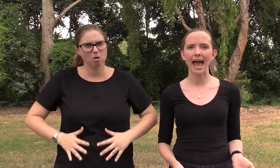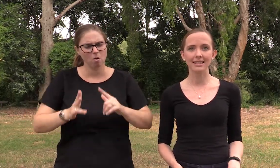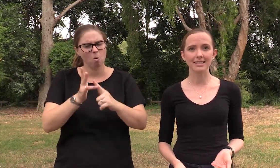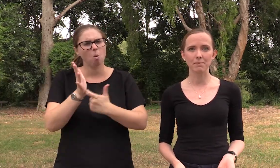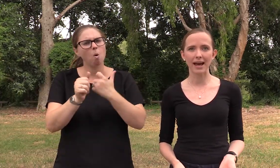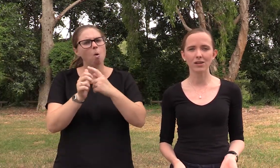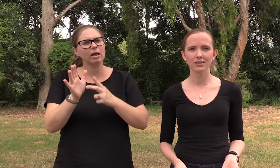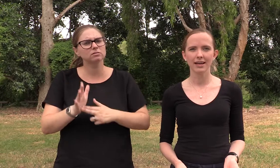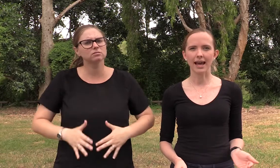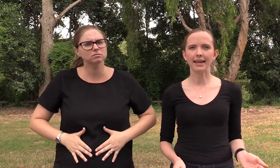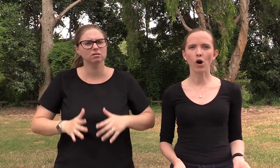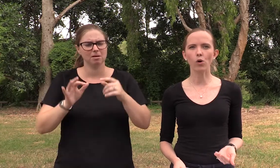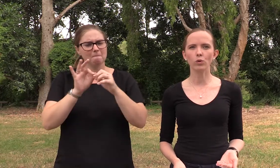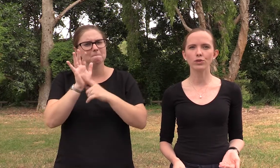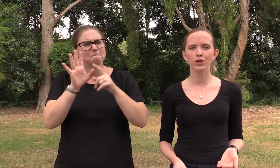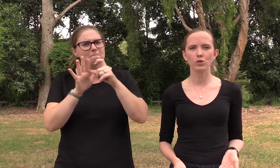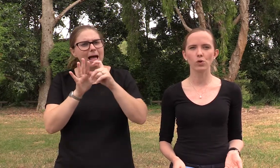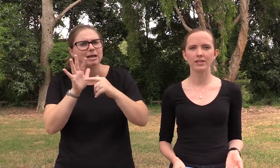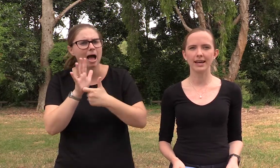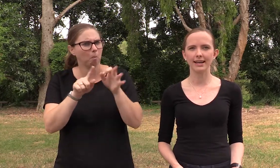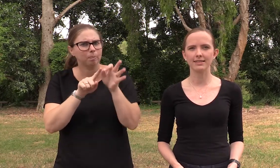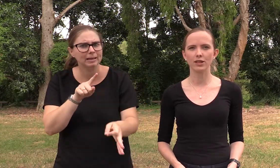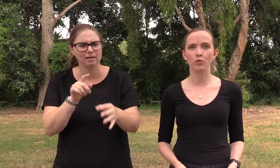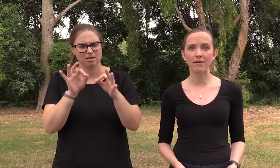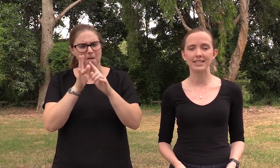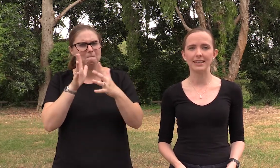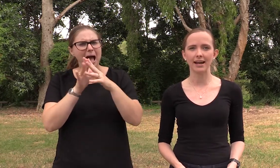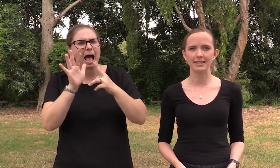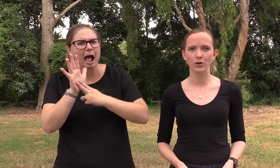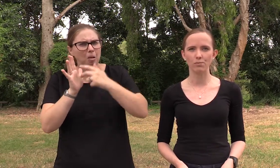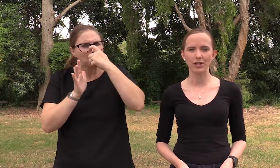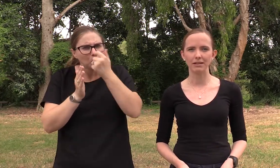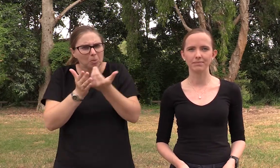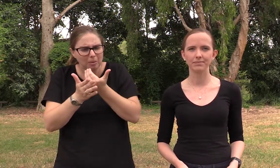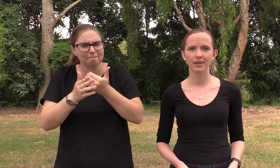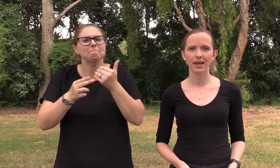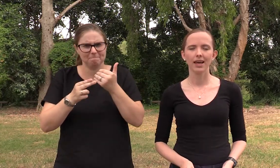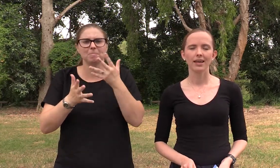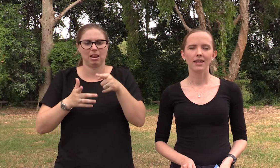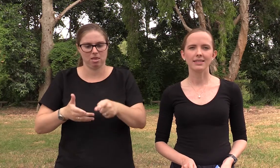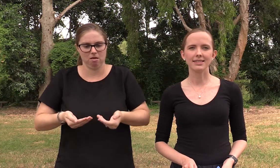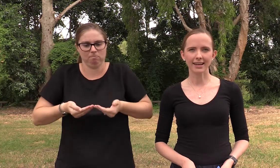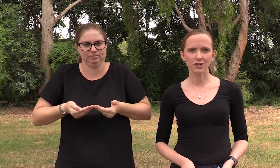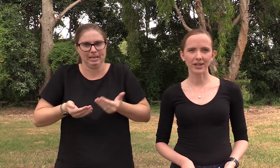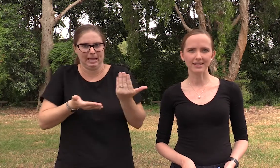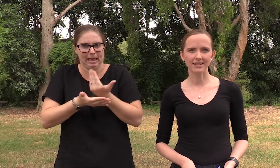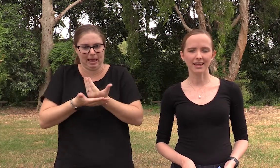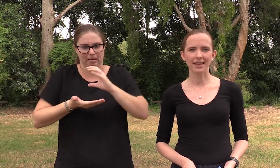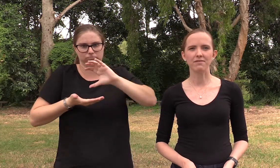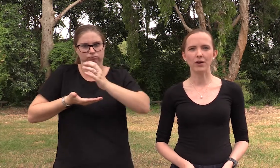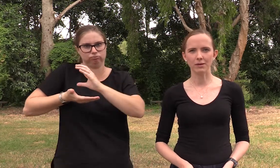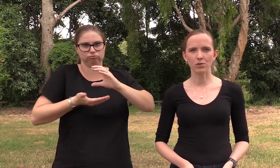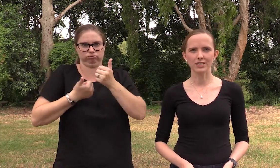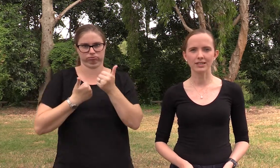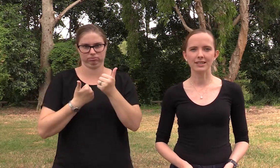bladder and the bowel, and they hold those organs against the gravity acting on your body. The second reason